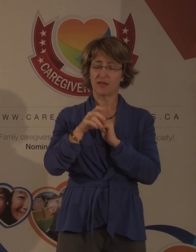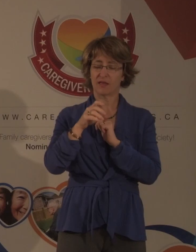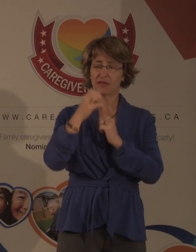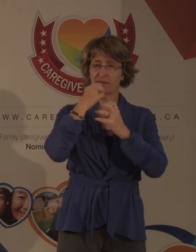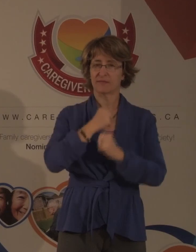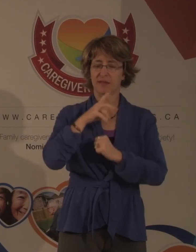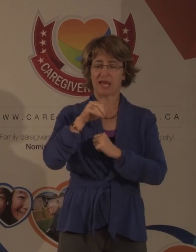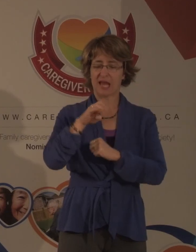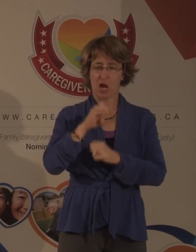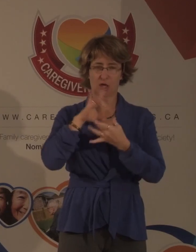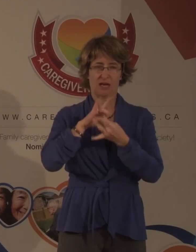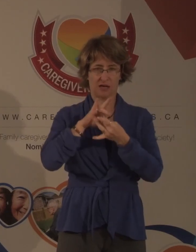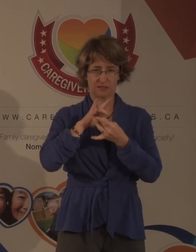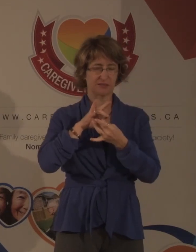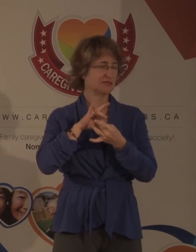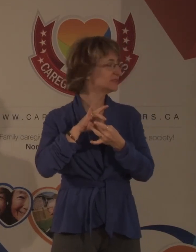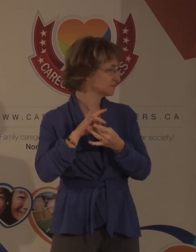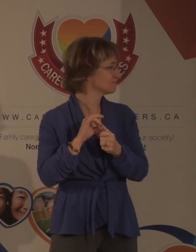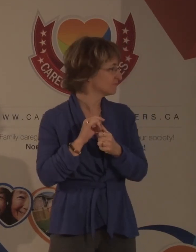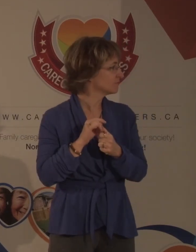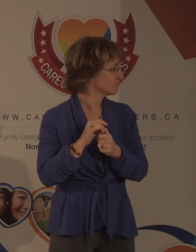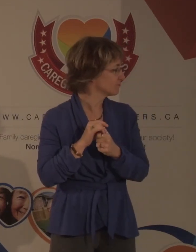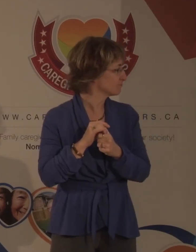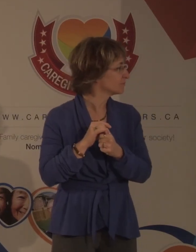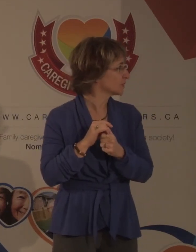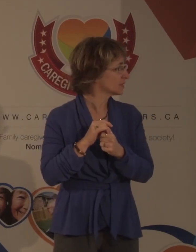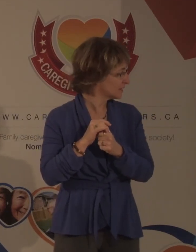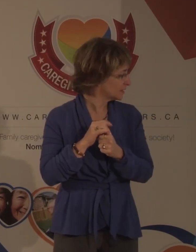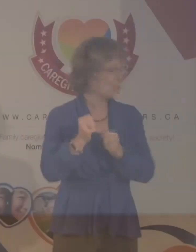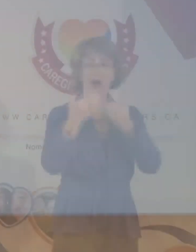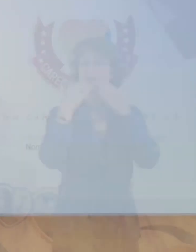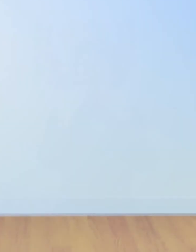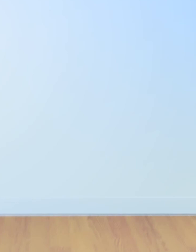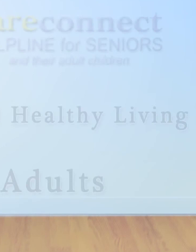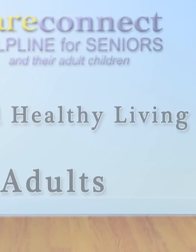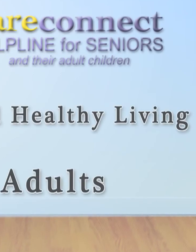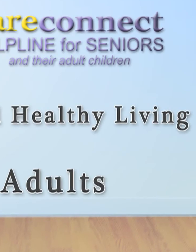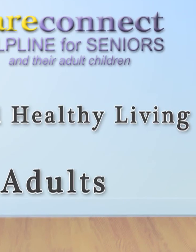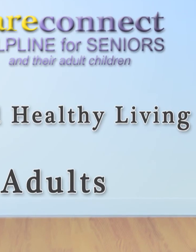site as well. So we're all together. So I thank you for this.